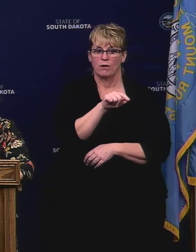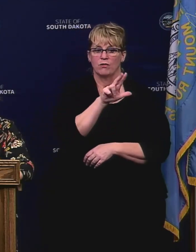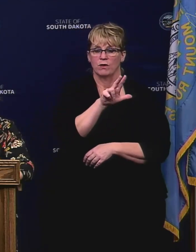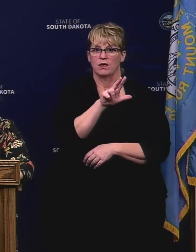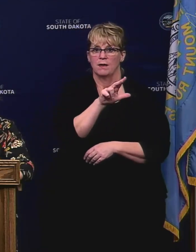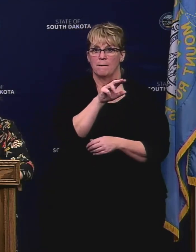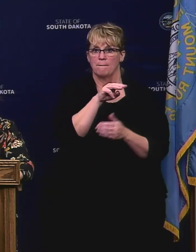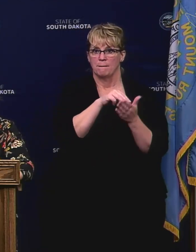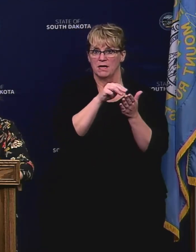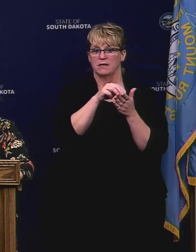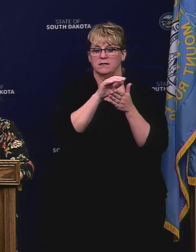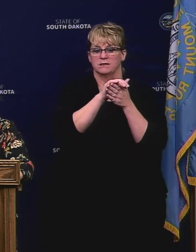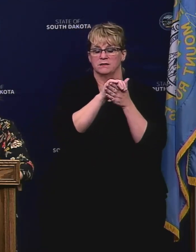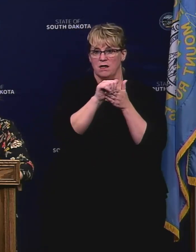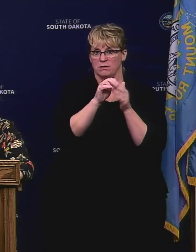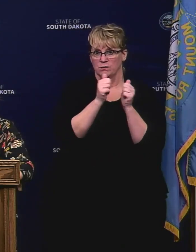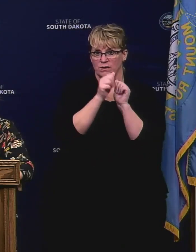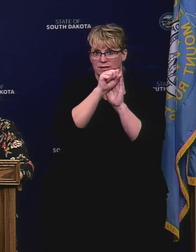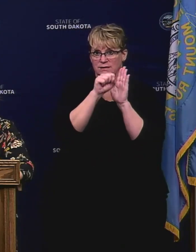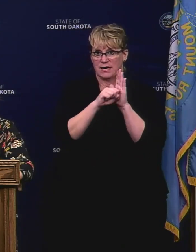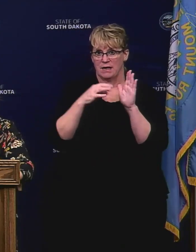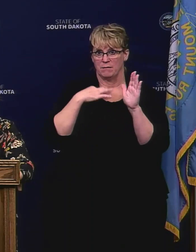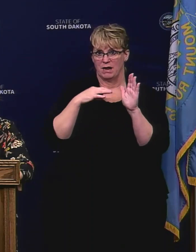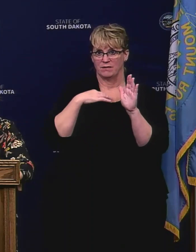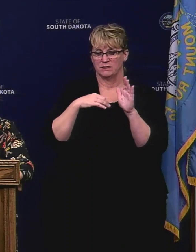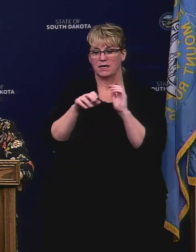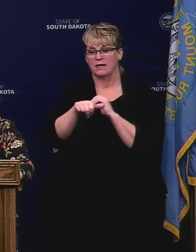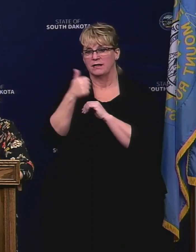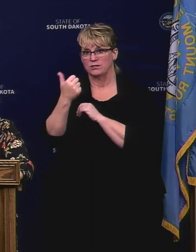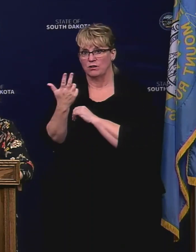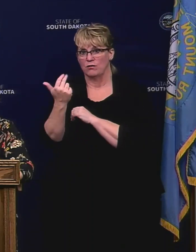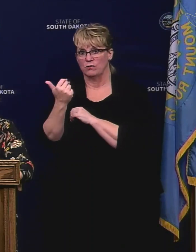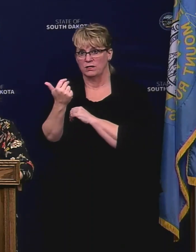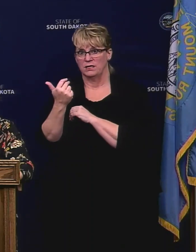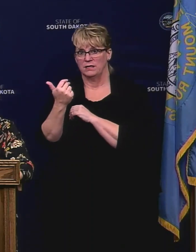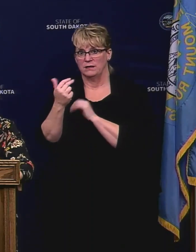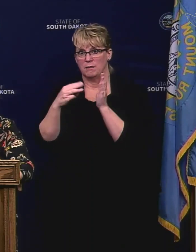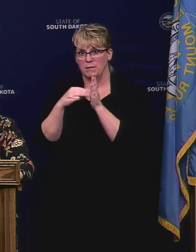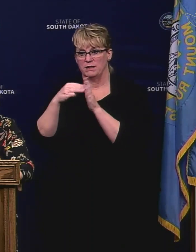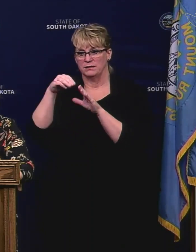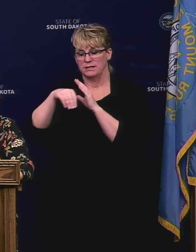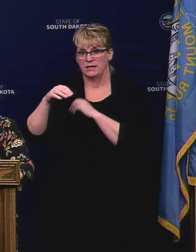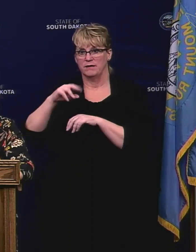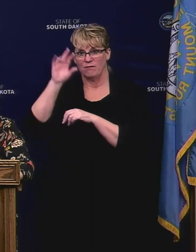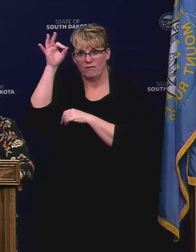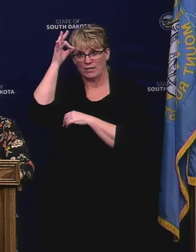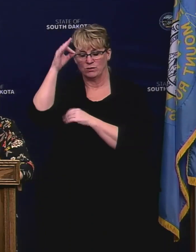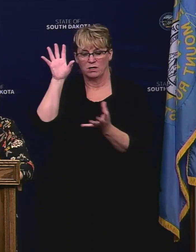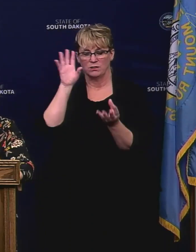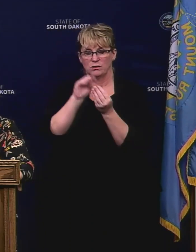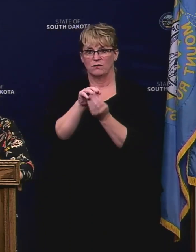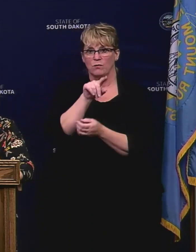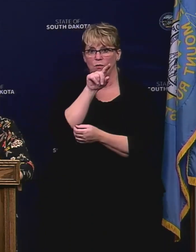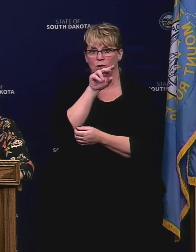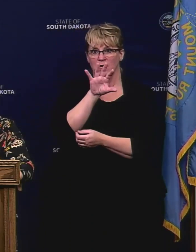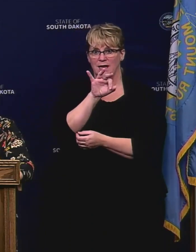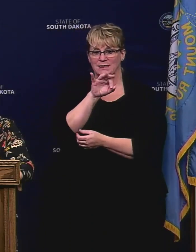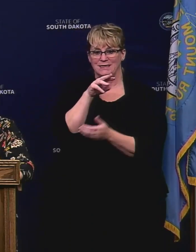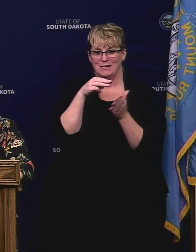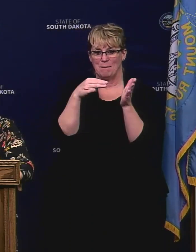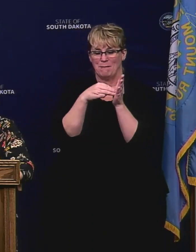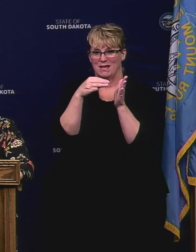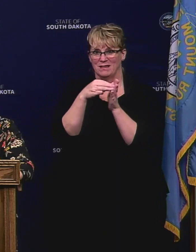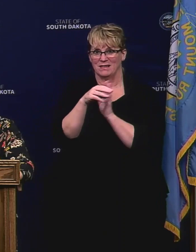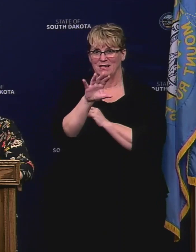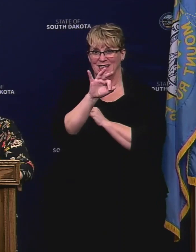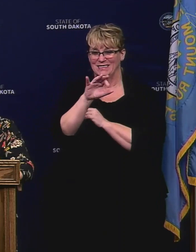state benefits and an additional $13.3 million in federal benefits, for a total of $19 million that was